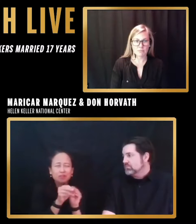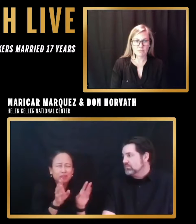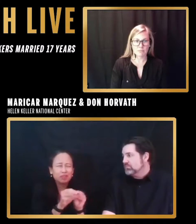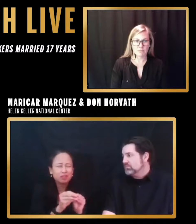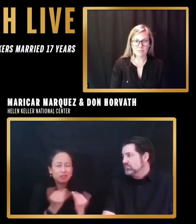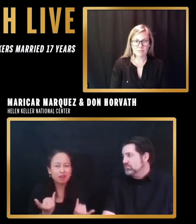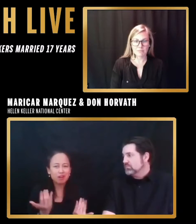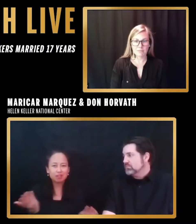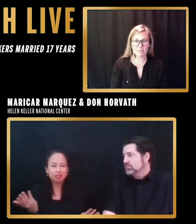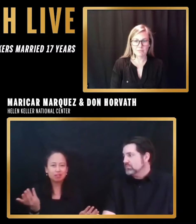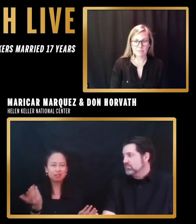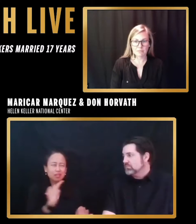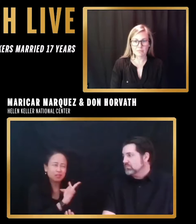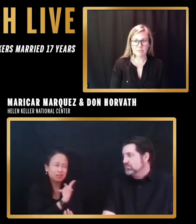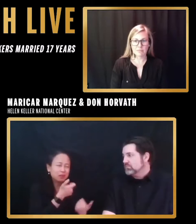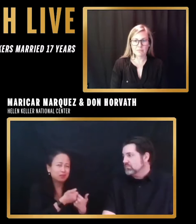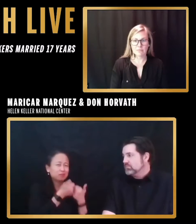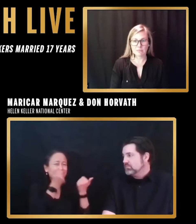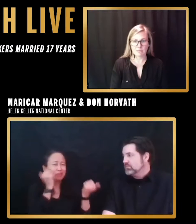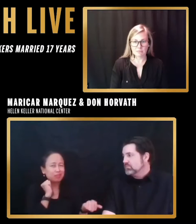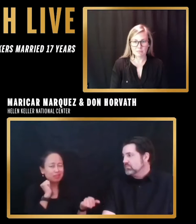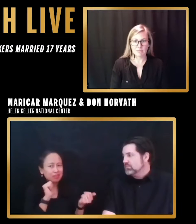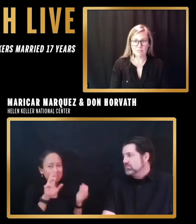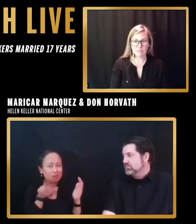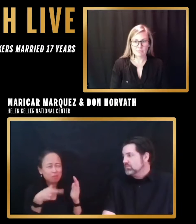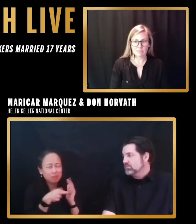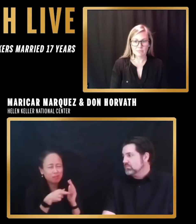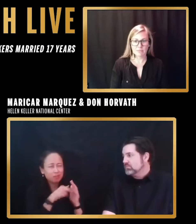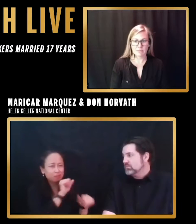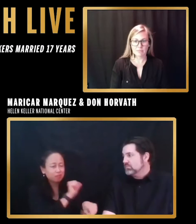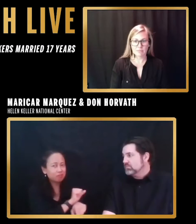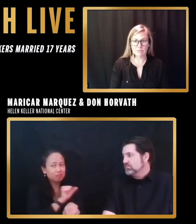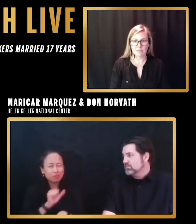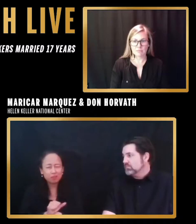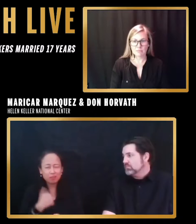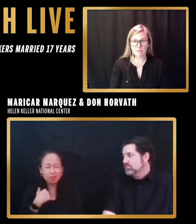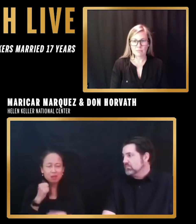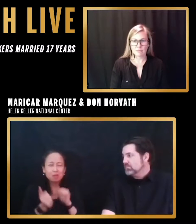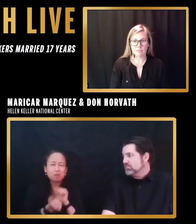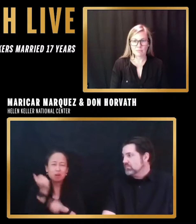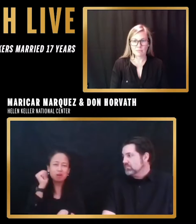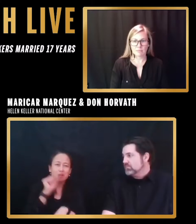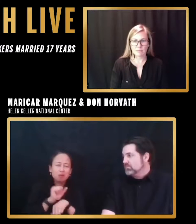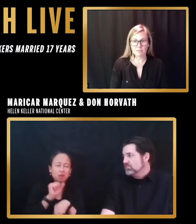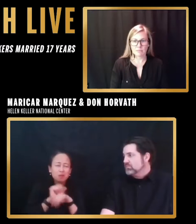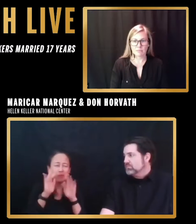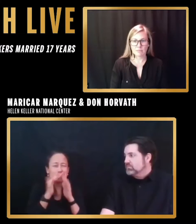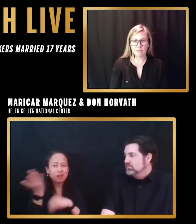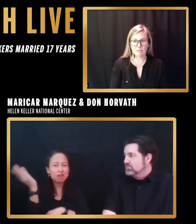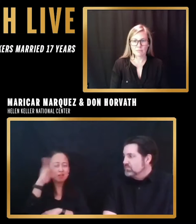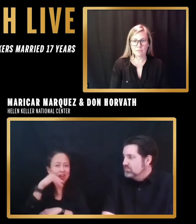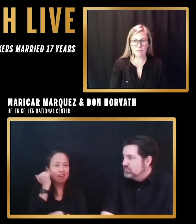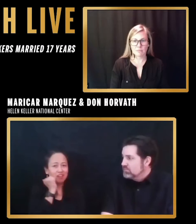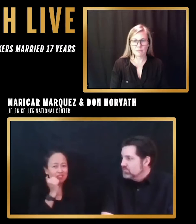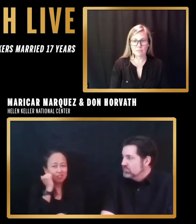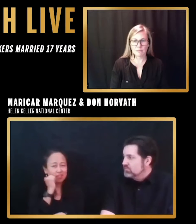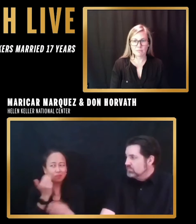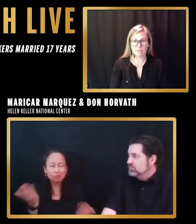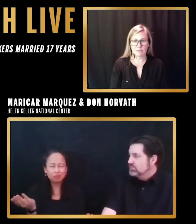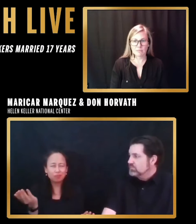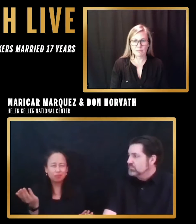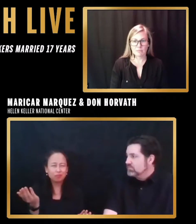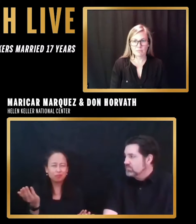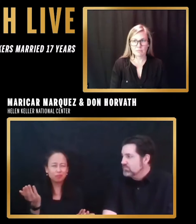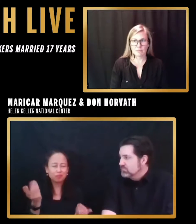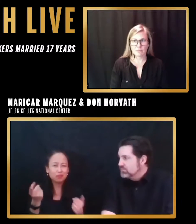You know, I use interpreters for everything, for every meeting, almost, you know, every class, but we both have our own jobs to